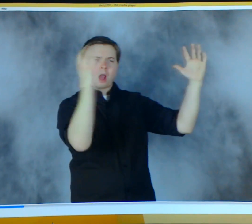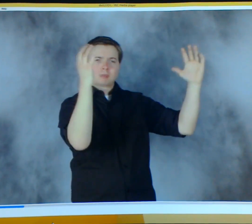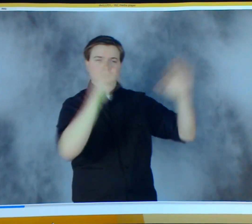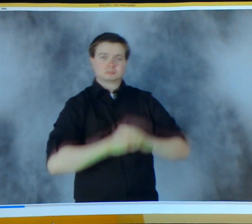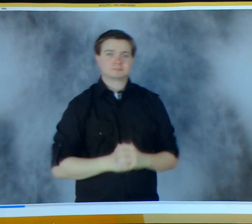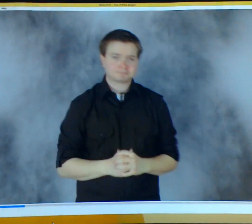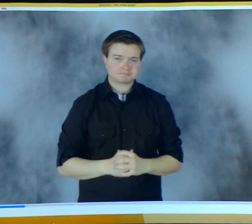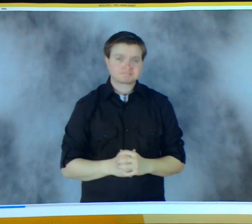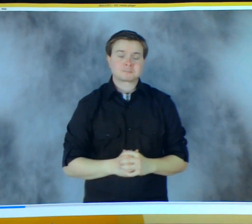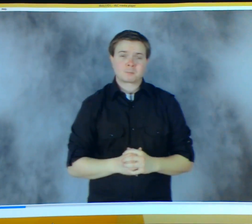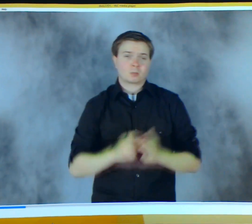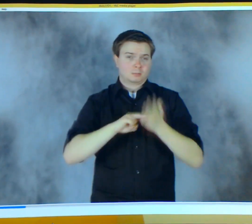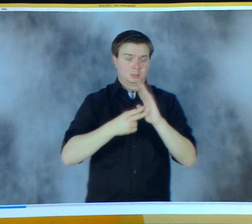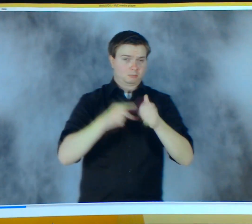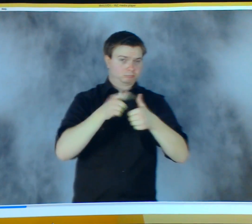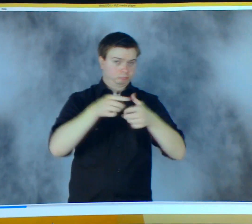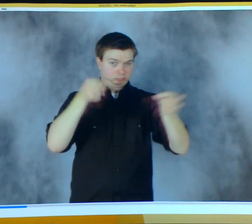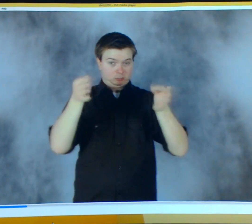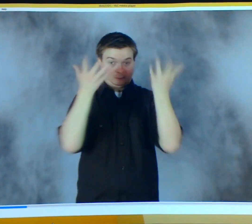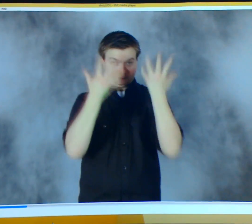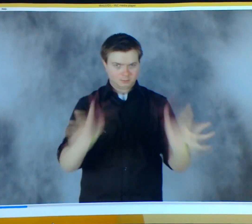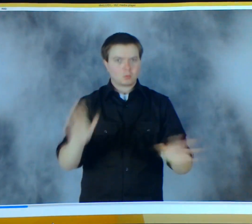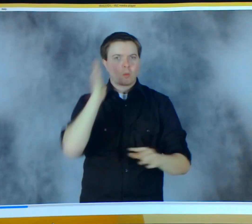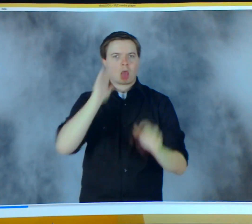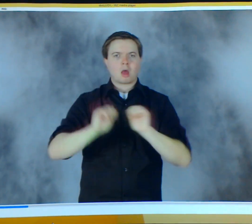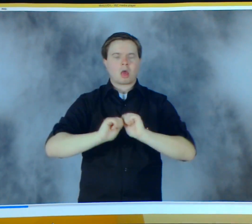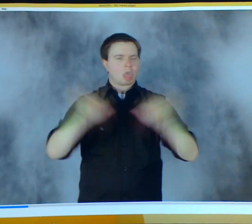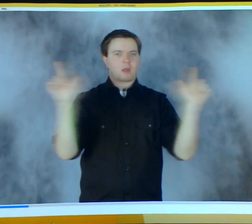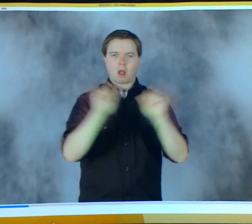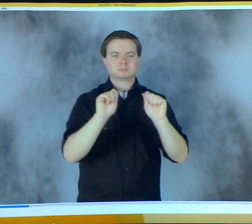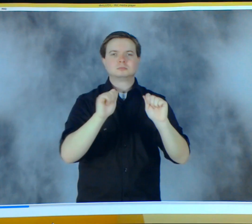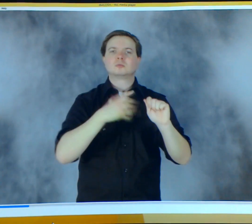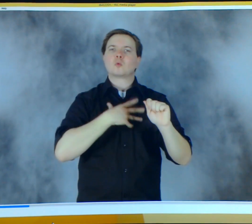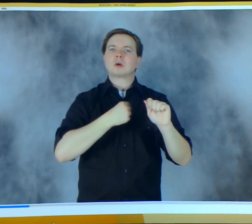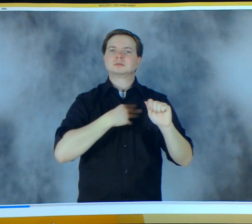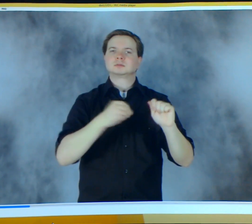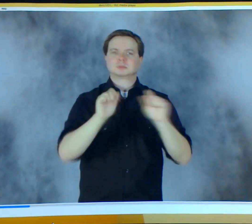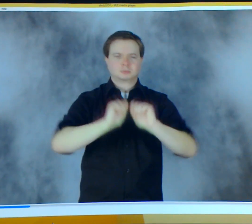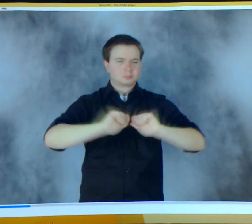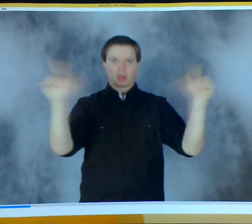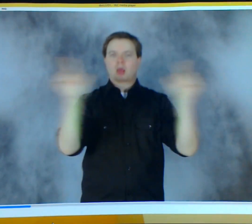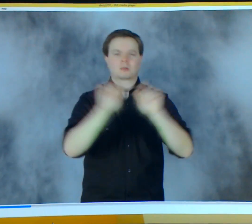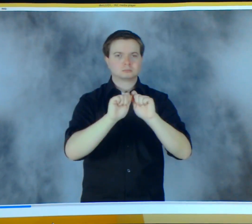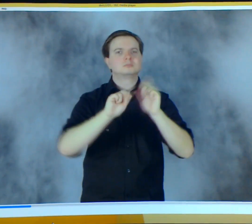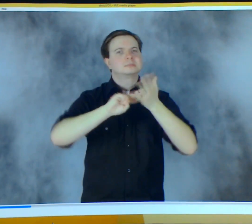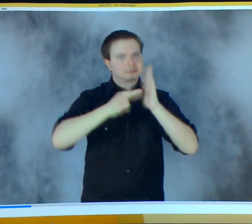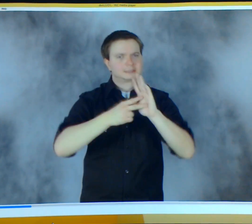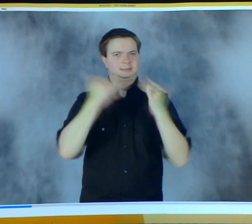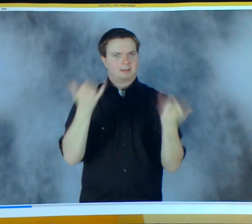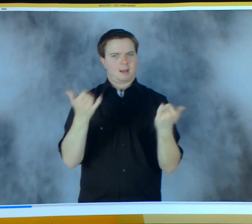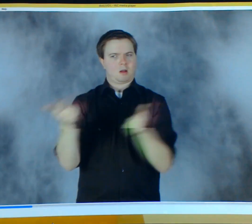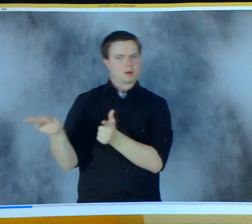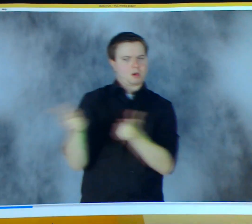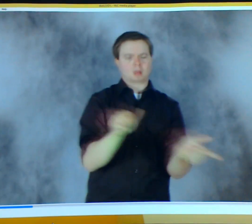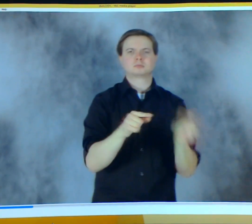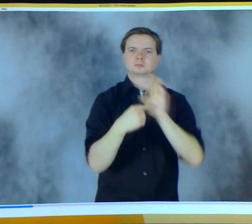provided and start storing them in your own memory knowledge. When a white slide appears, it means that that example is